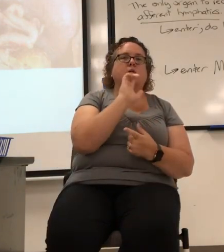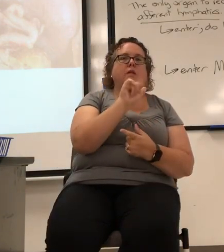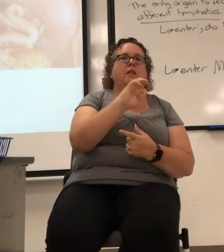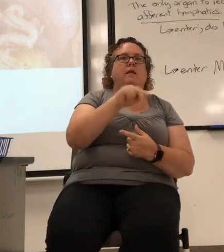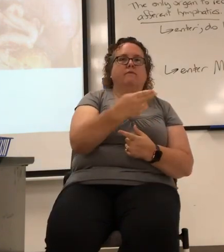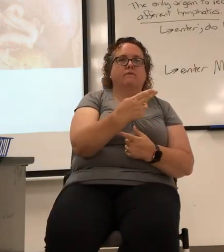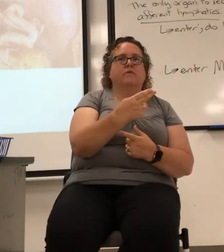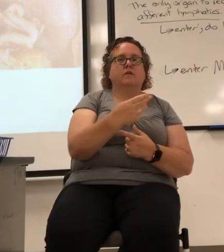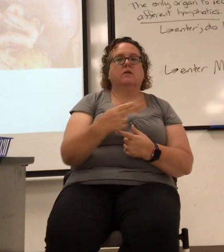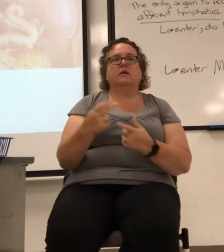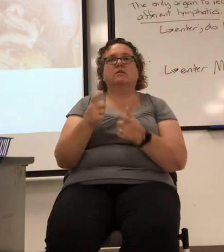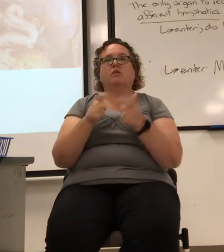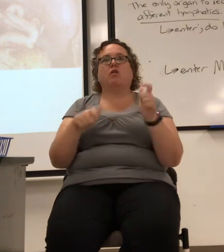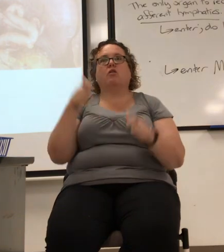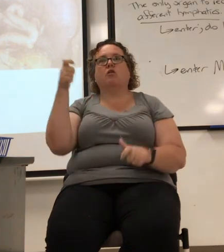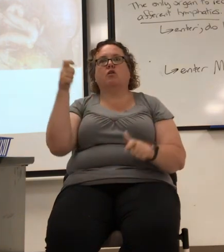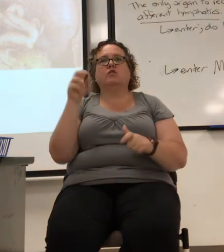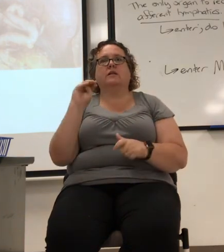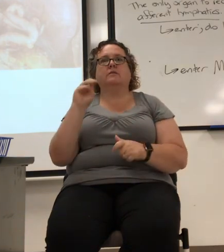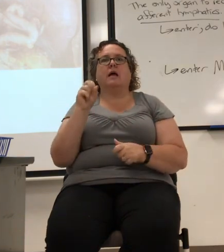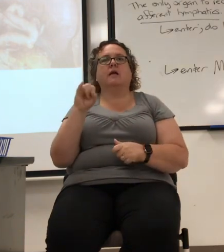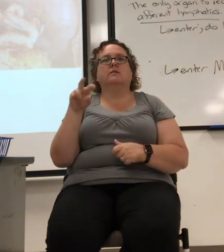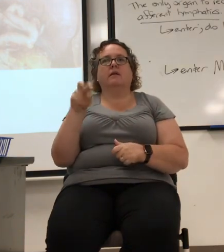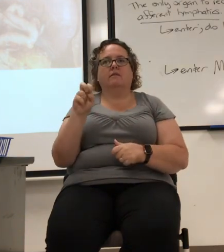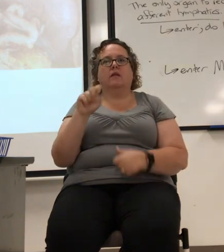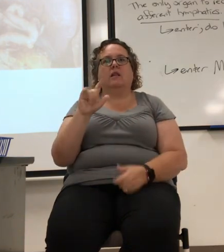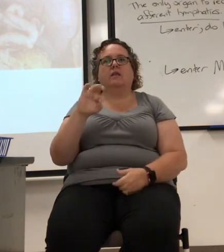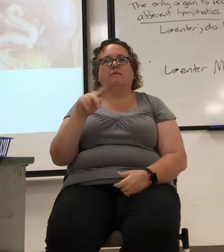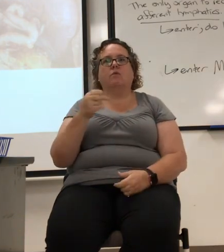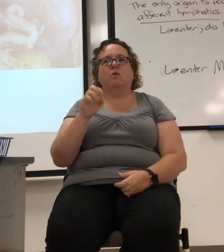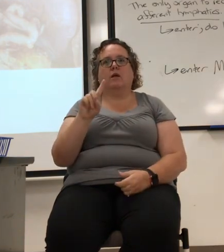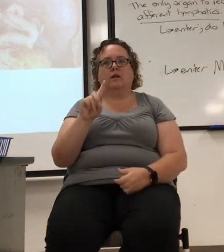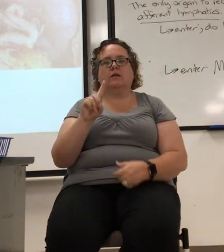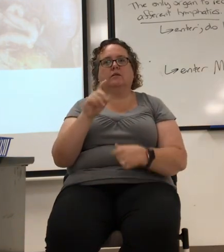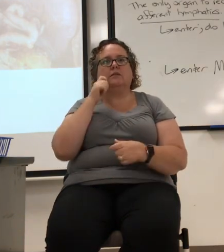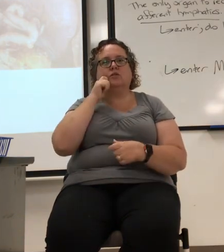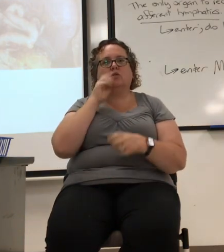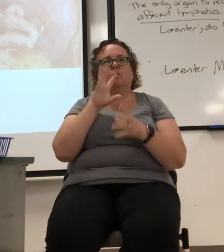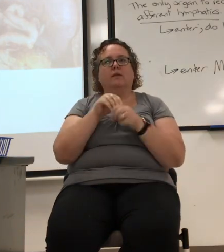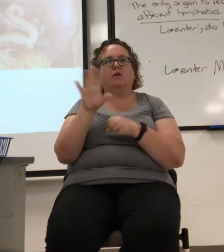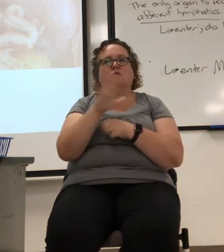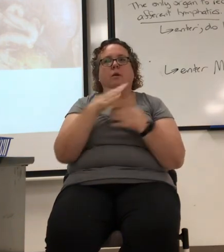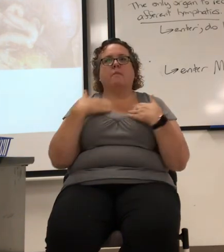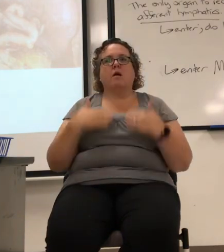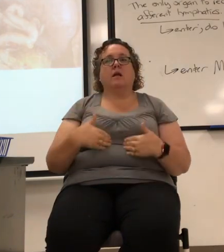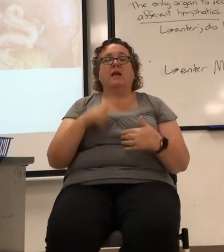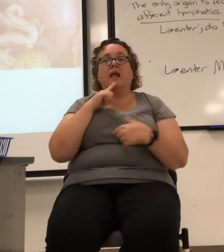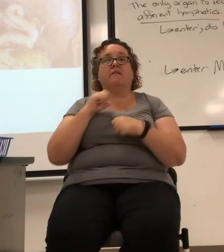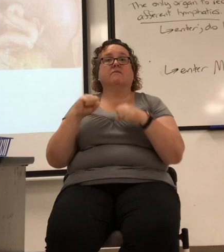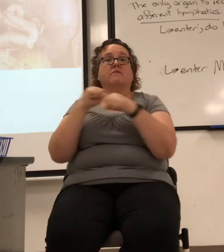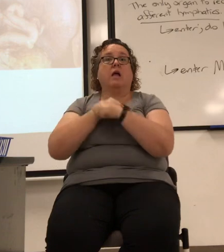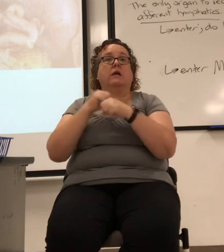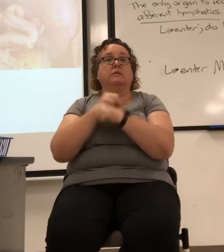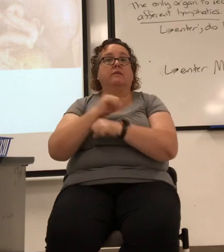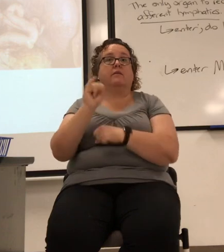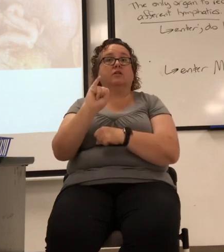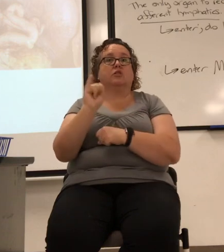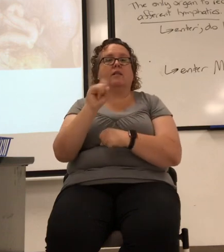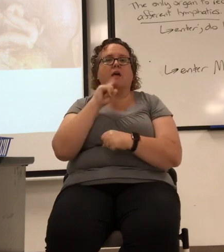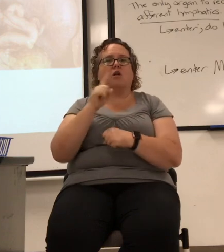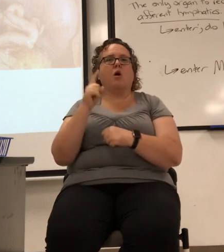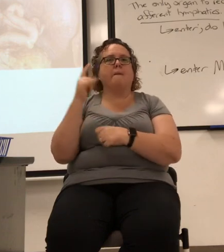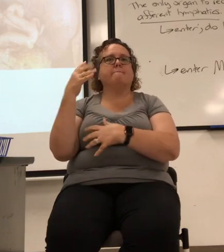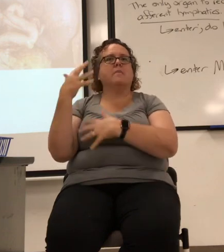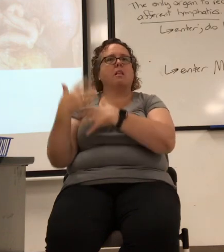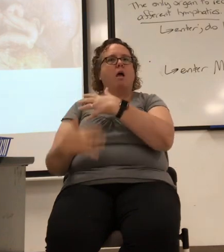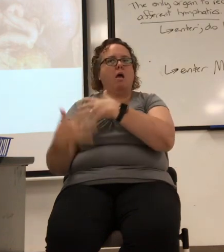It's the largest mass of lymphoid tissue in the body. You have a nice picture of it there. It fights infections that are bloodborne. That's